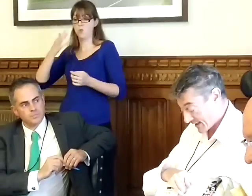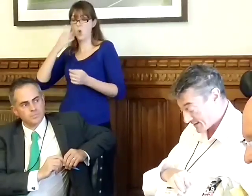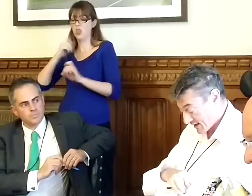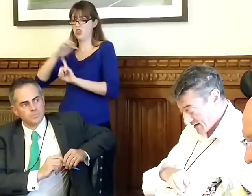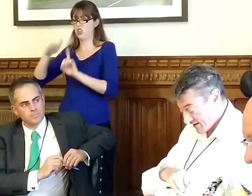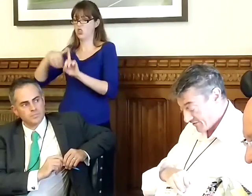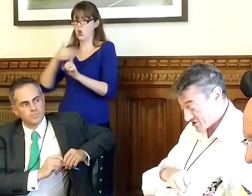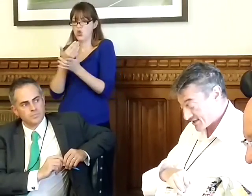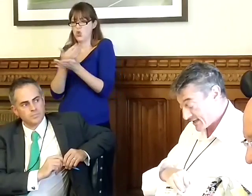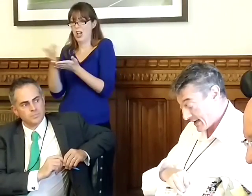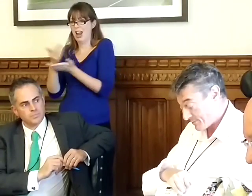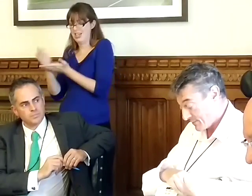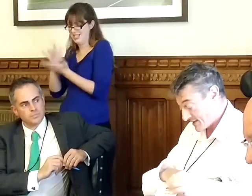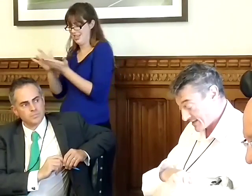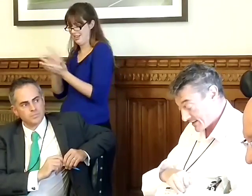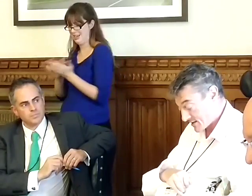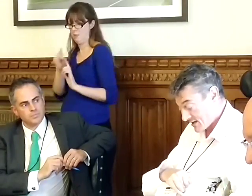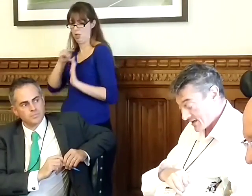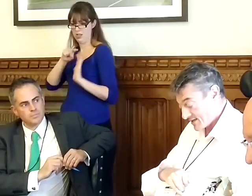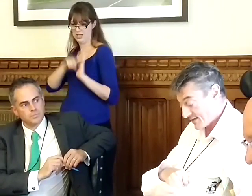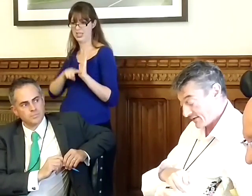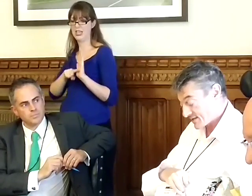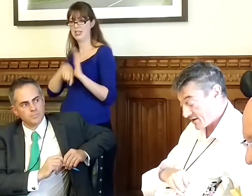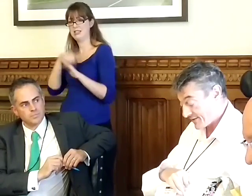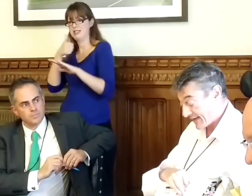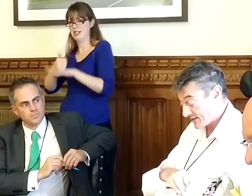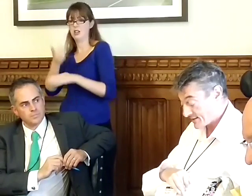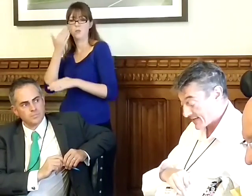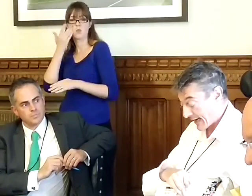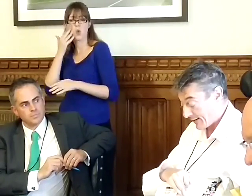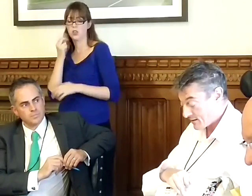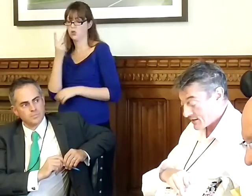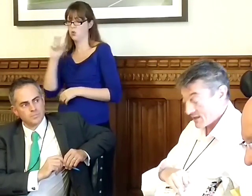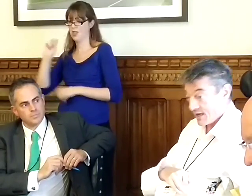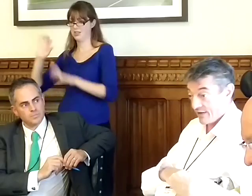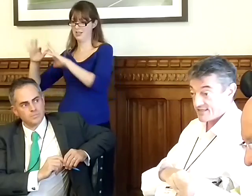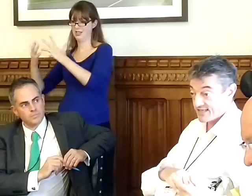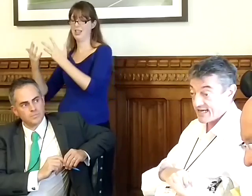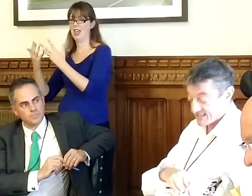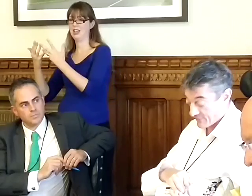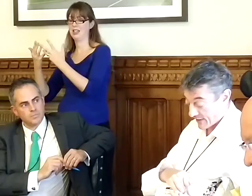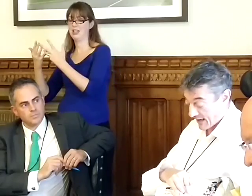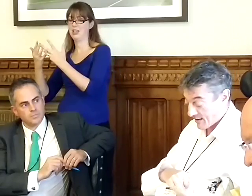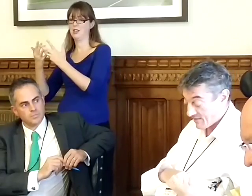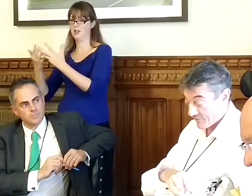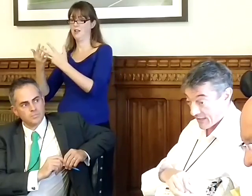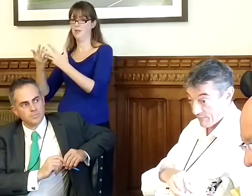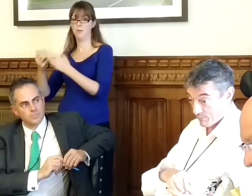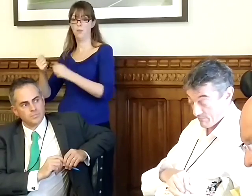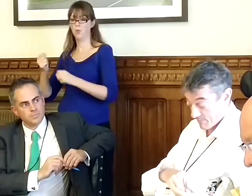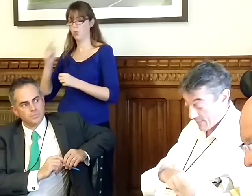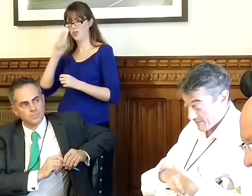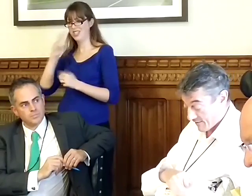cleansing policies viciously implemented since 2010, and the seeds